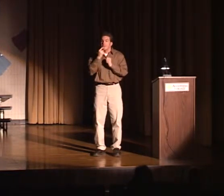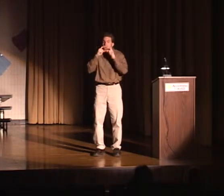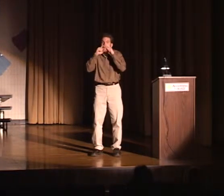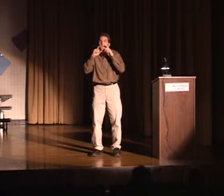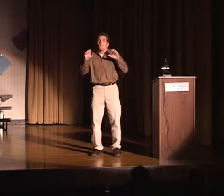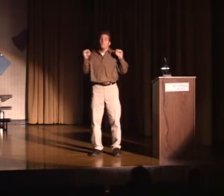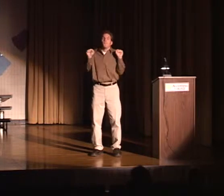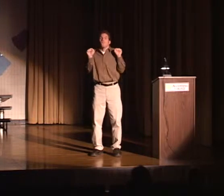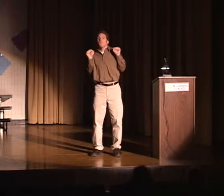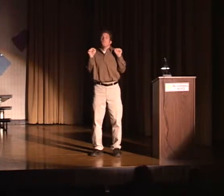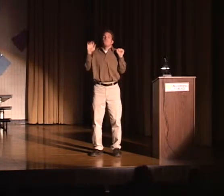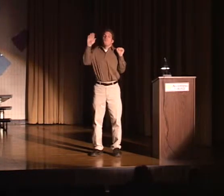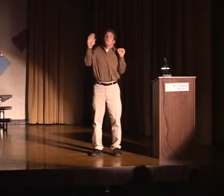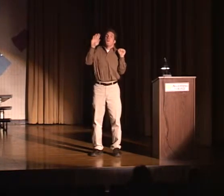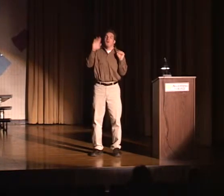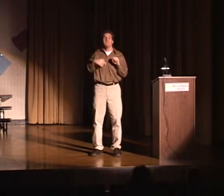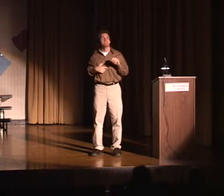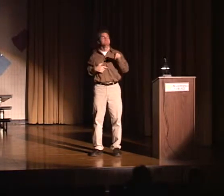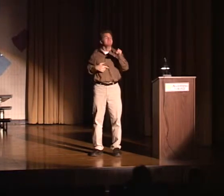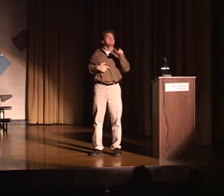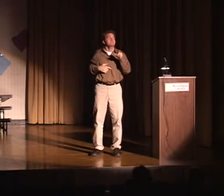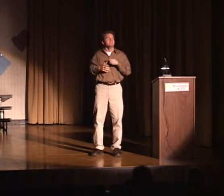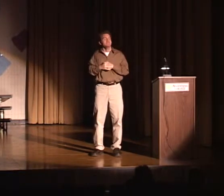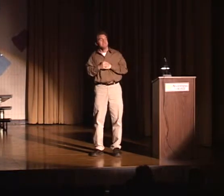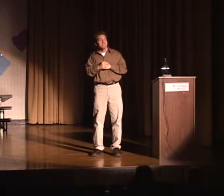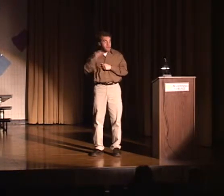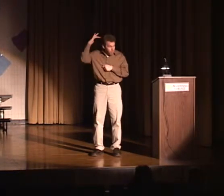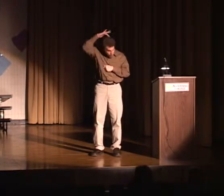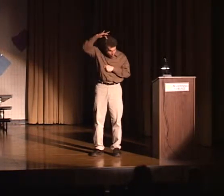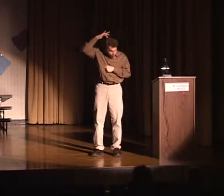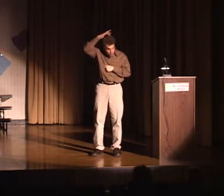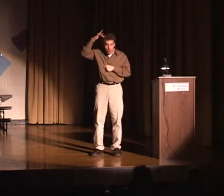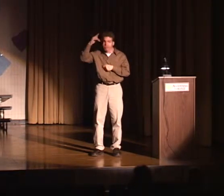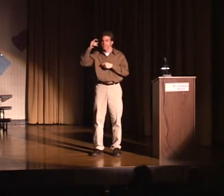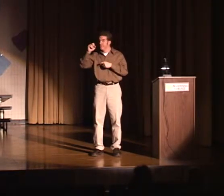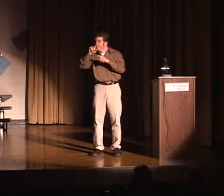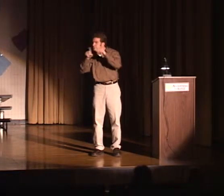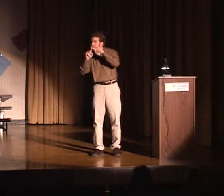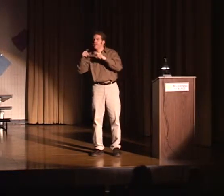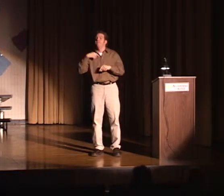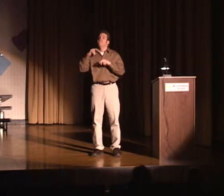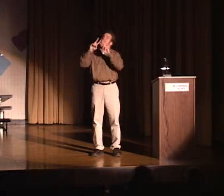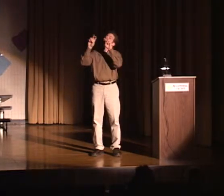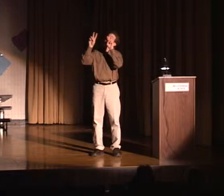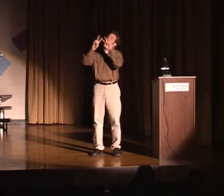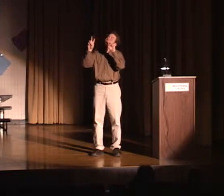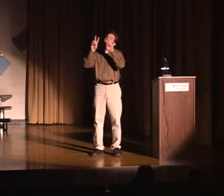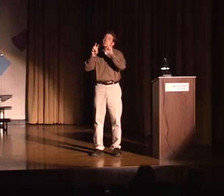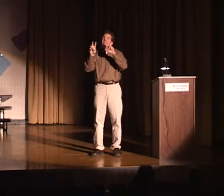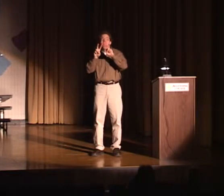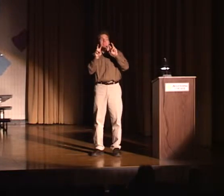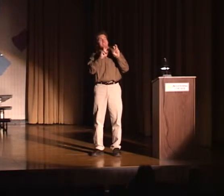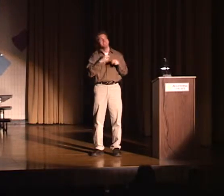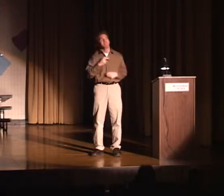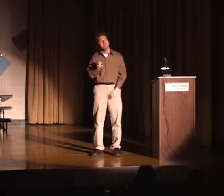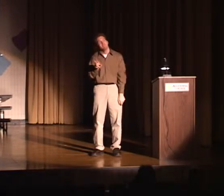people sitting there, men, women, babies. Men, I would look at their bald spots. I